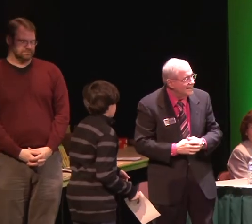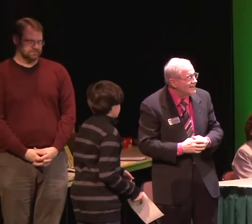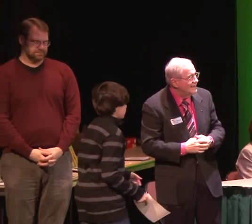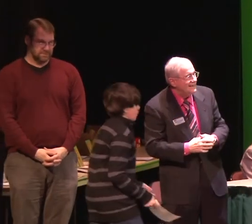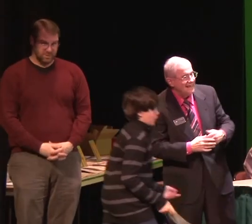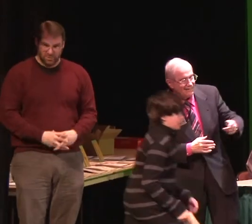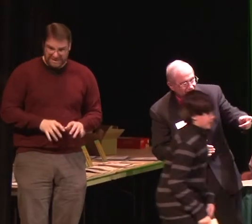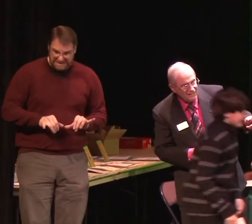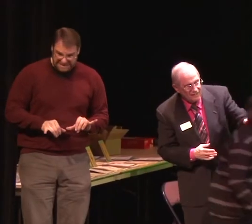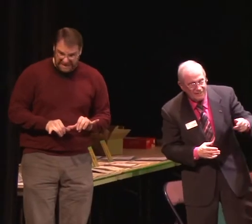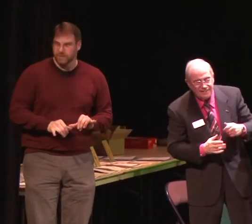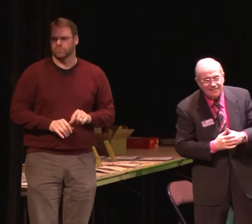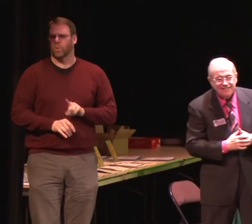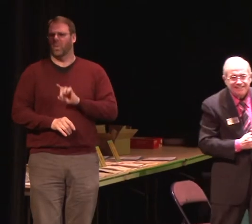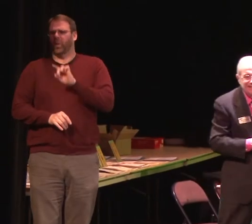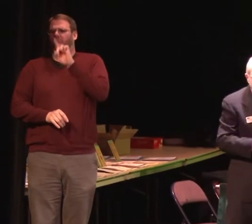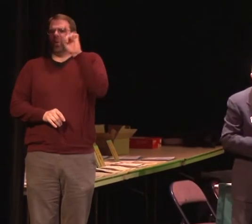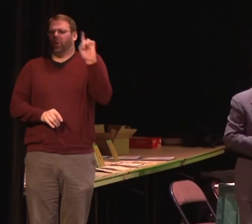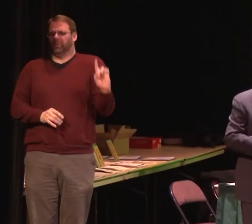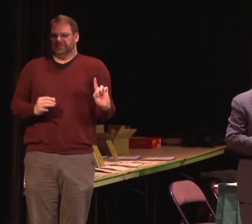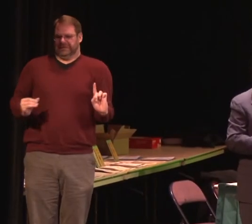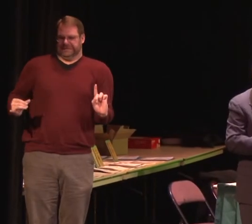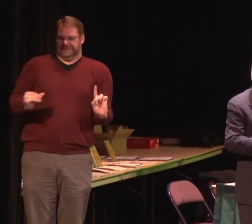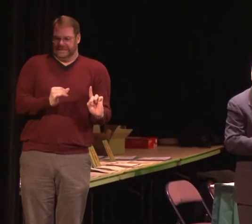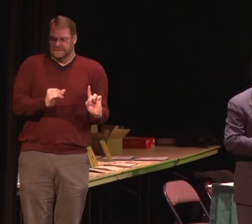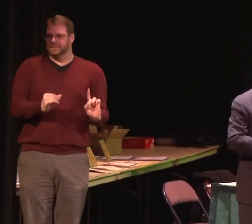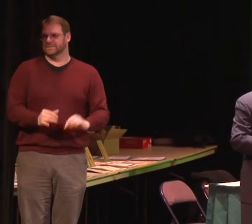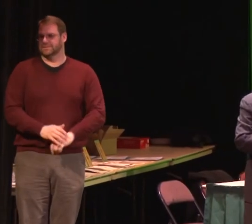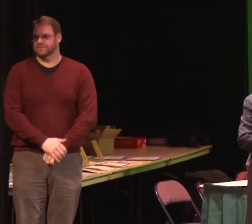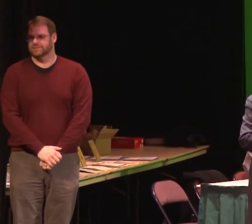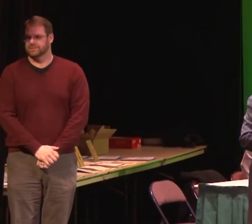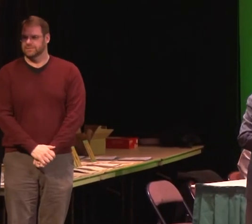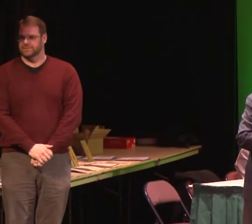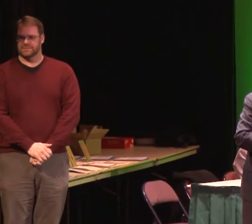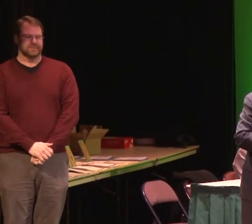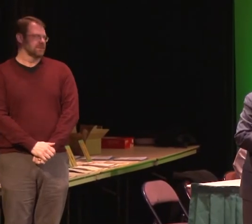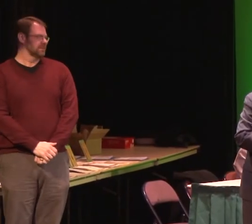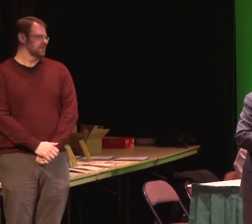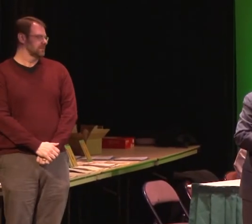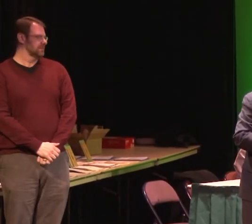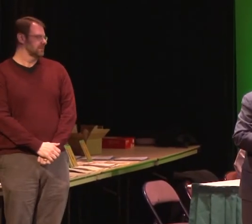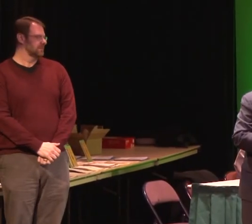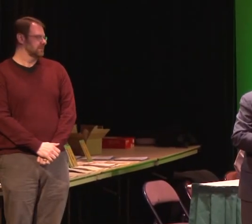Yeah. Why don't you stay there for a while? Okay, good. You know.